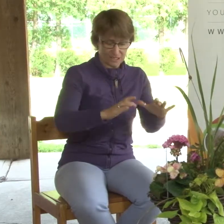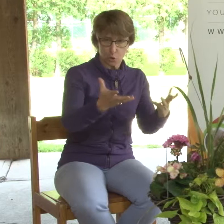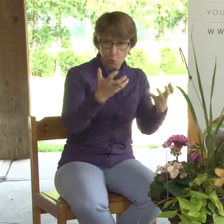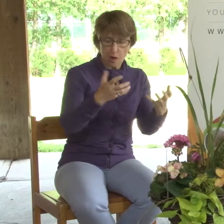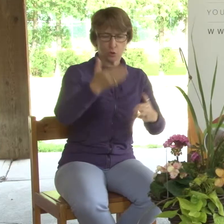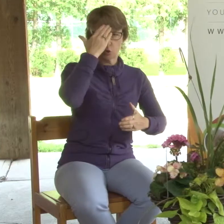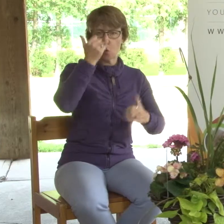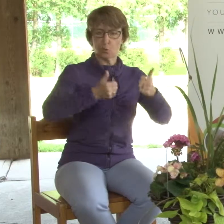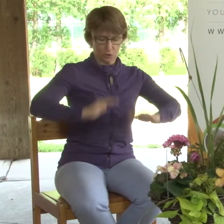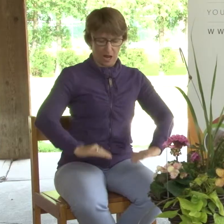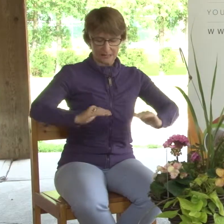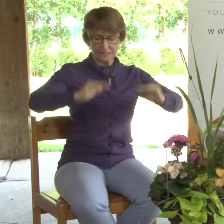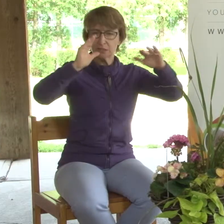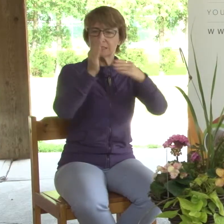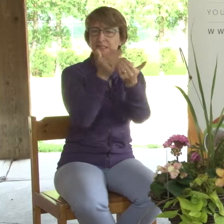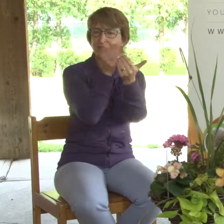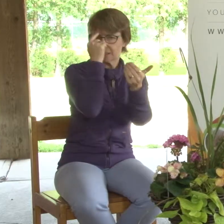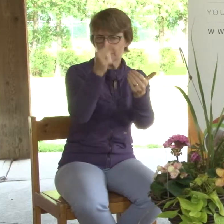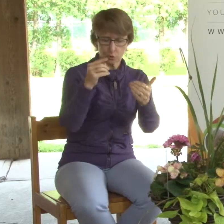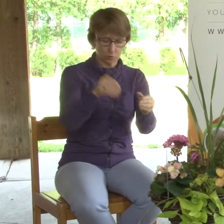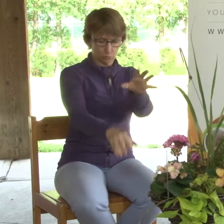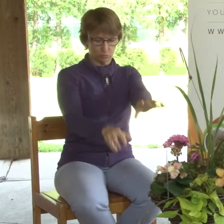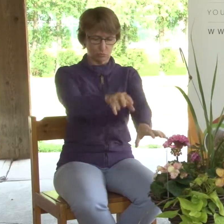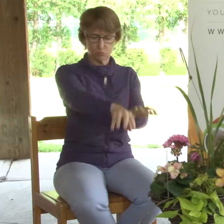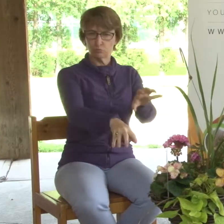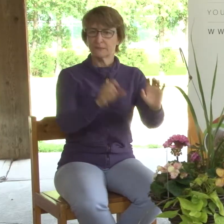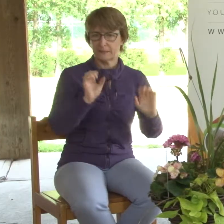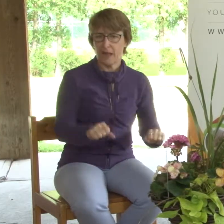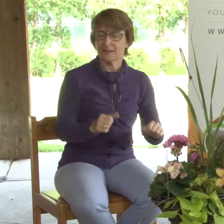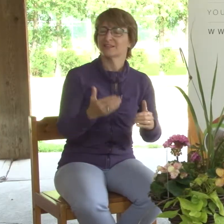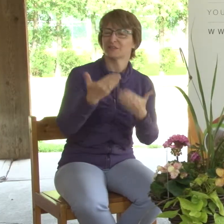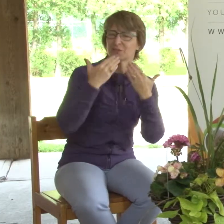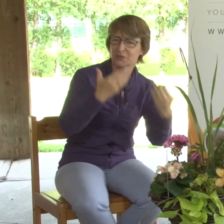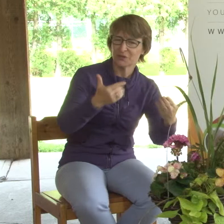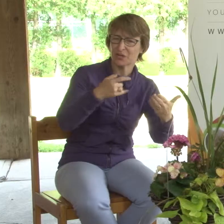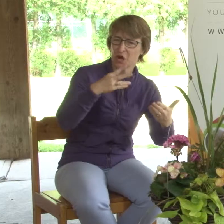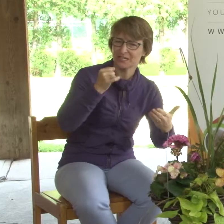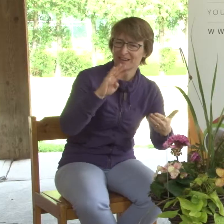Make sure you've got things where it's easy for you to reach. And good gardening.